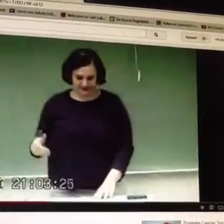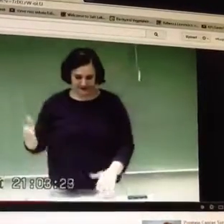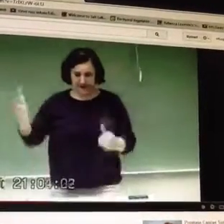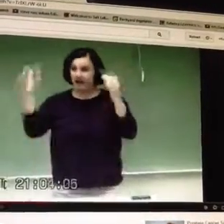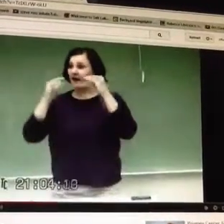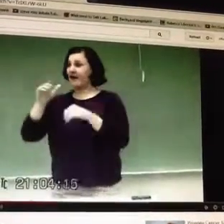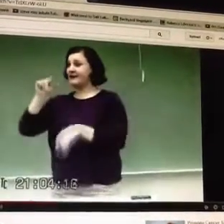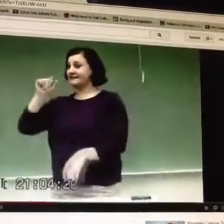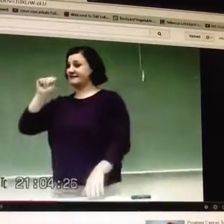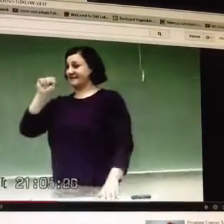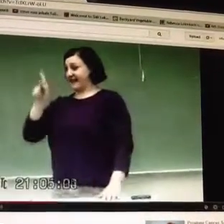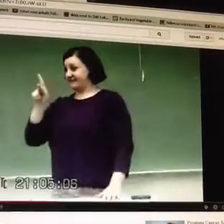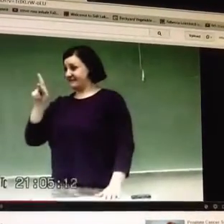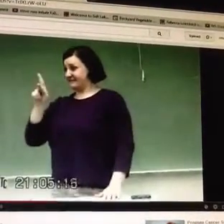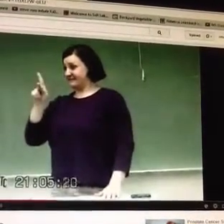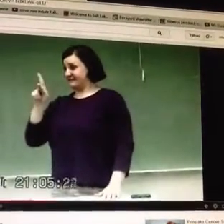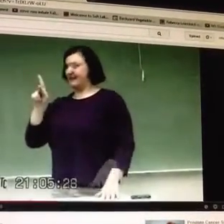The contact one, that's the least amount of work.